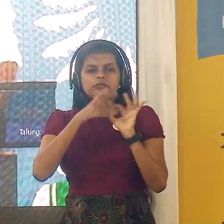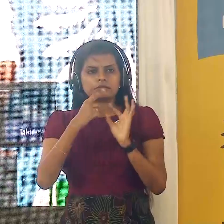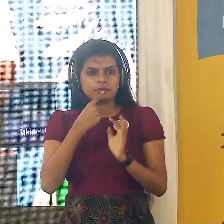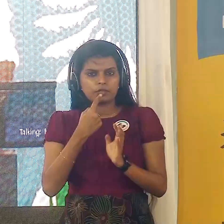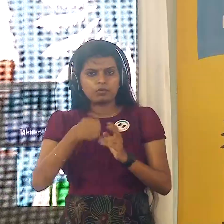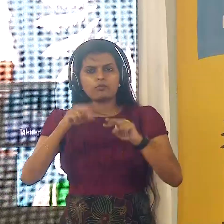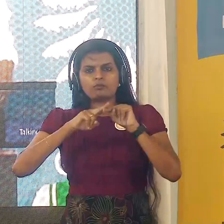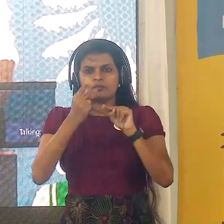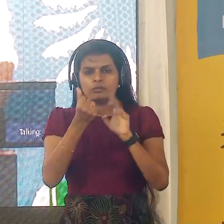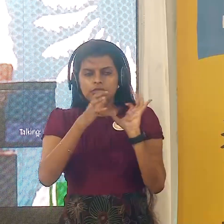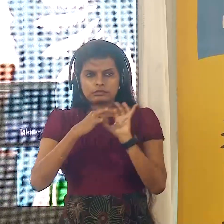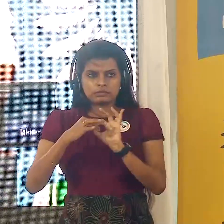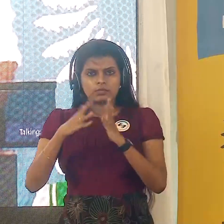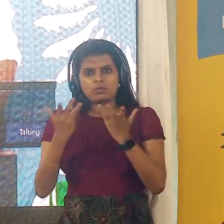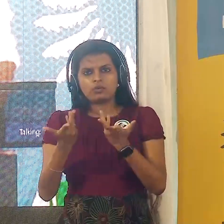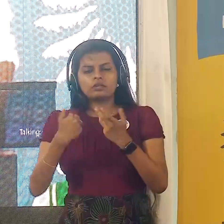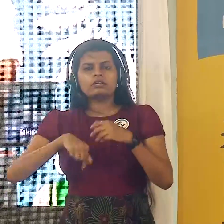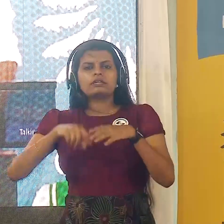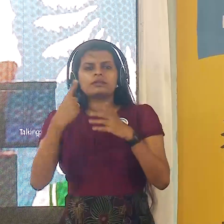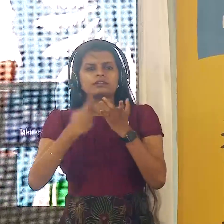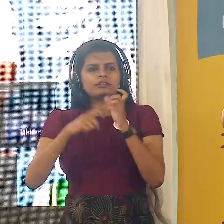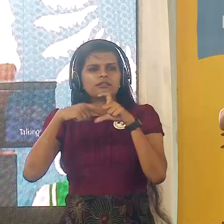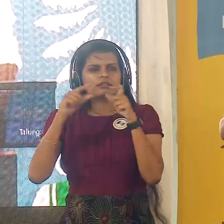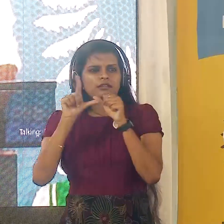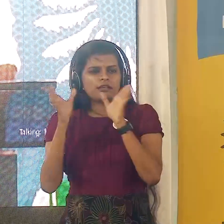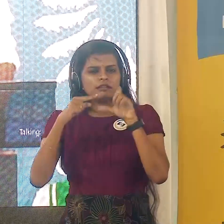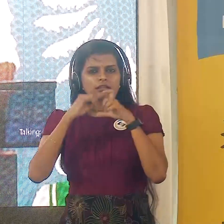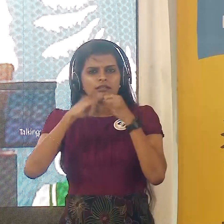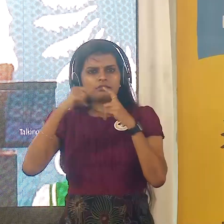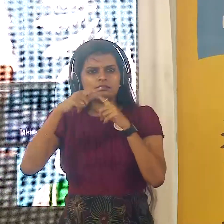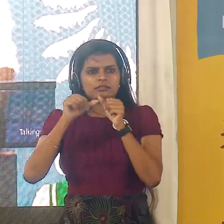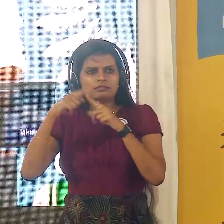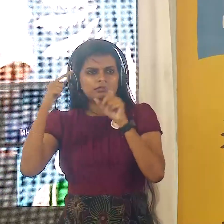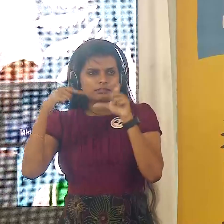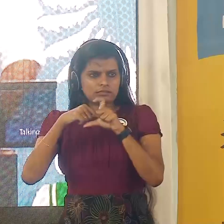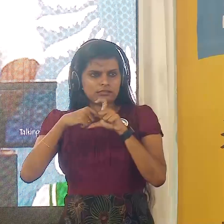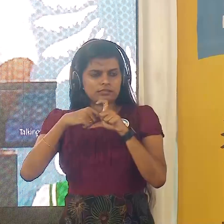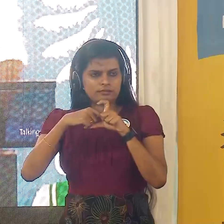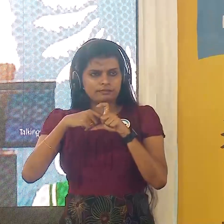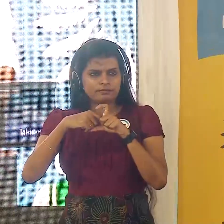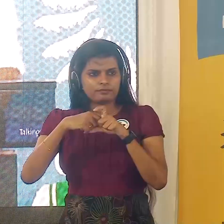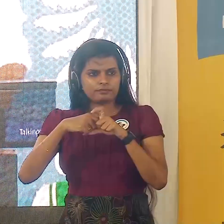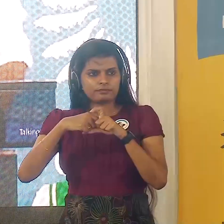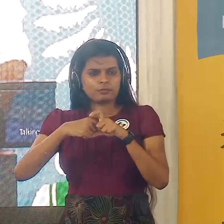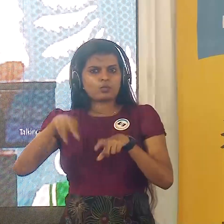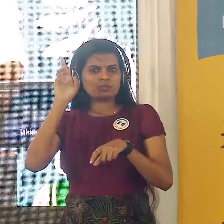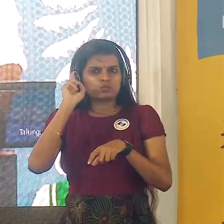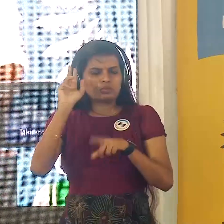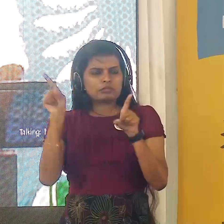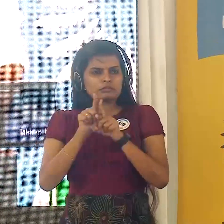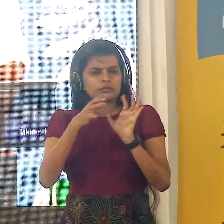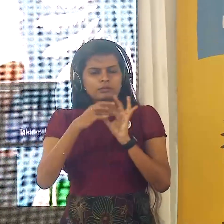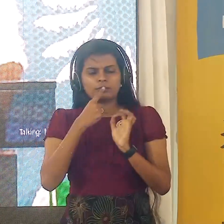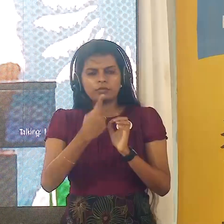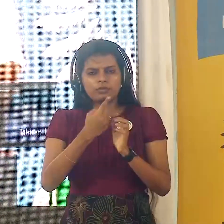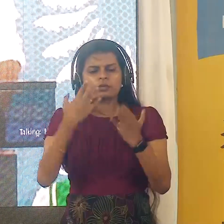finance intermediation, real estate, these are the sectors where we see that the net job creation has been positive.